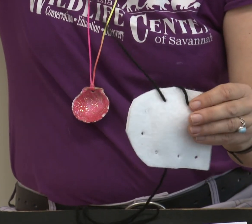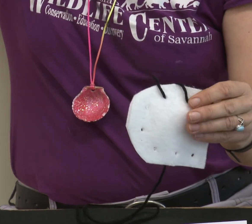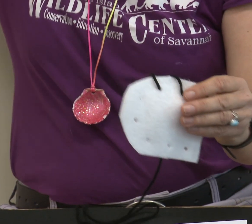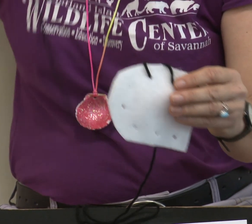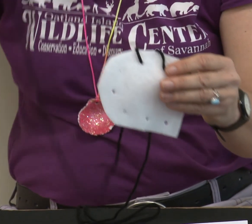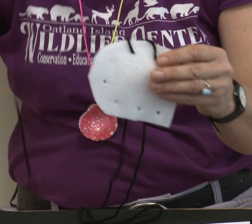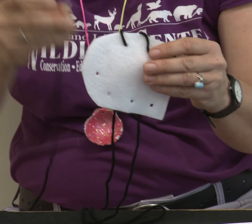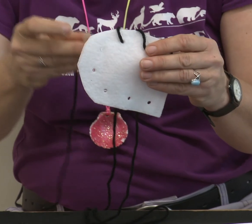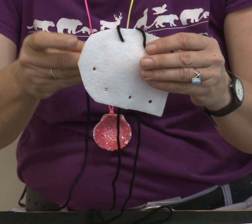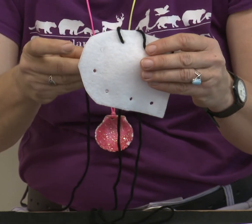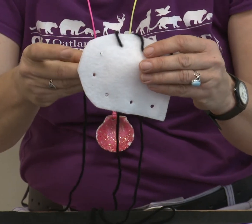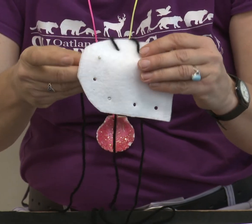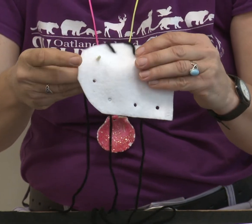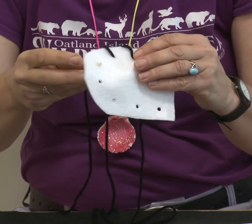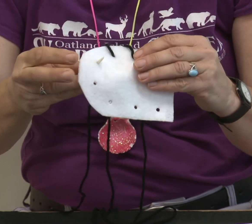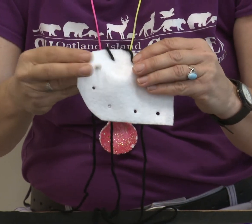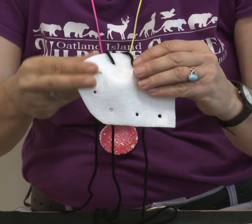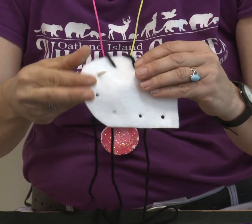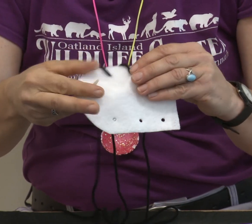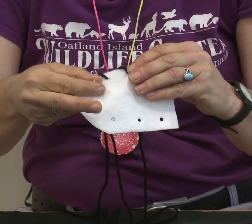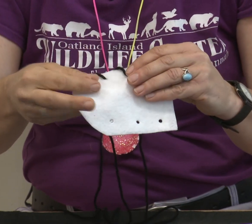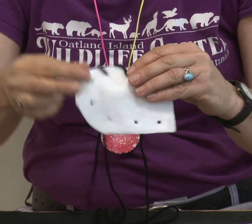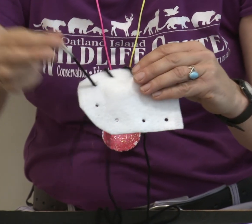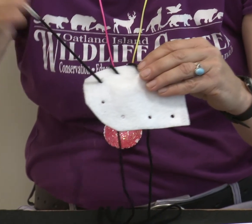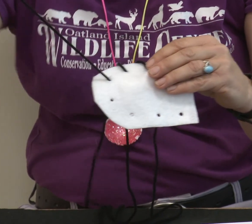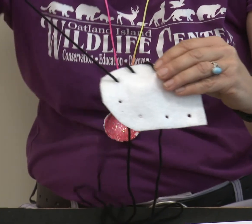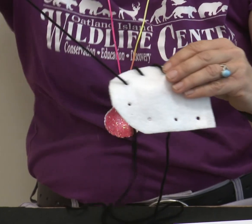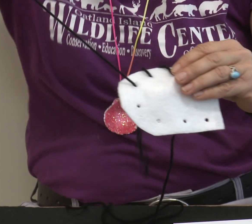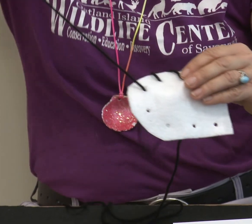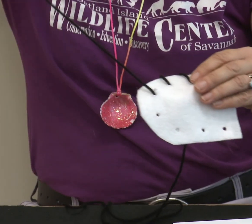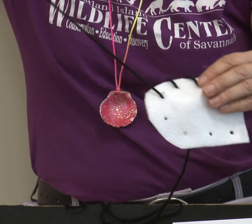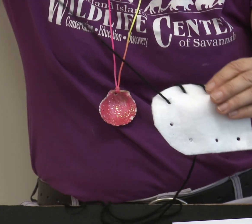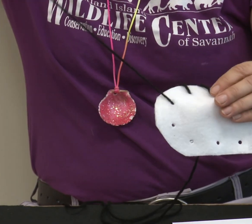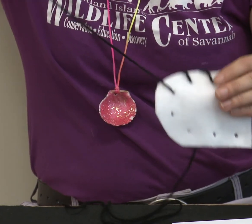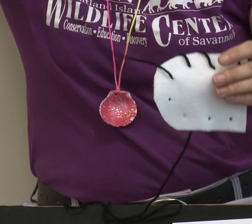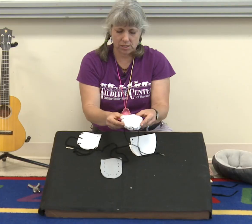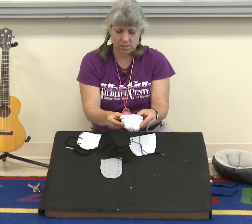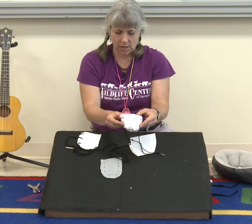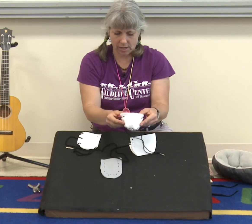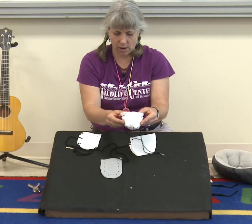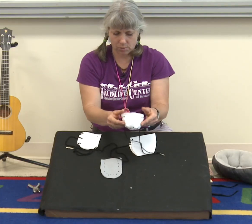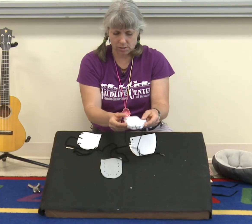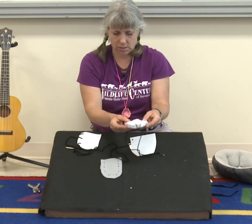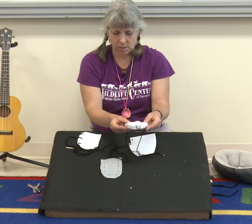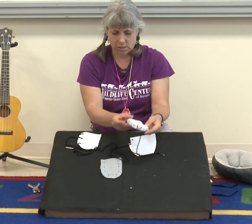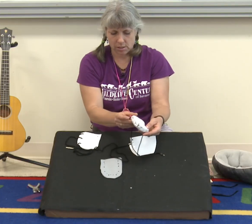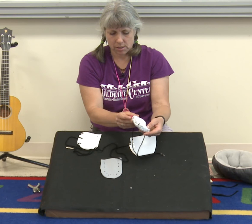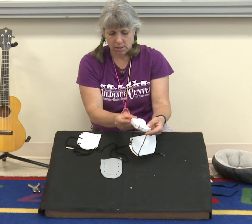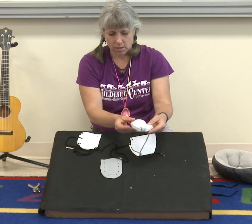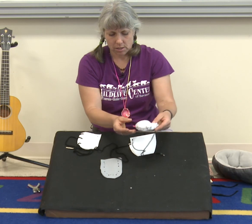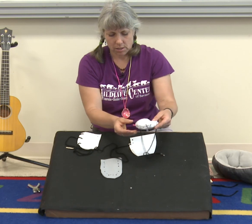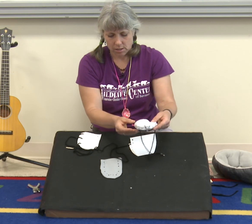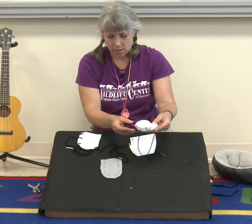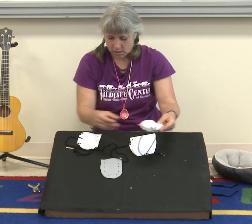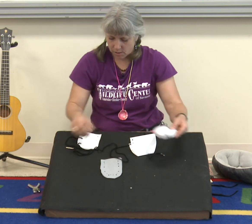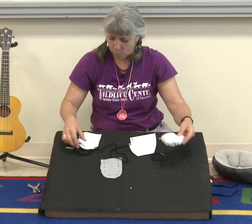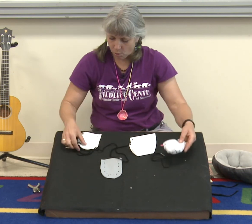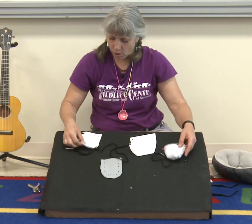get all the way around the pouch. This pouch has been turned inside out. The more holes